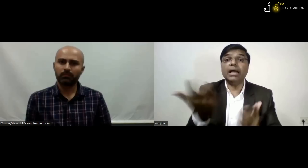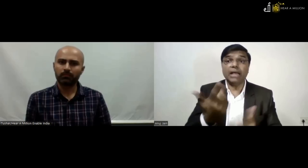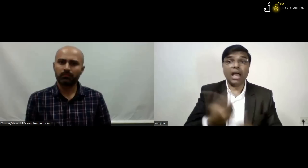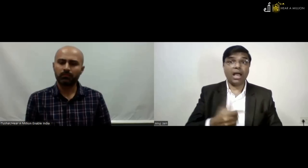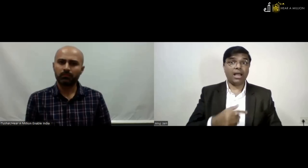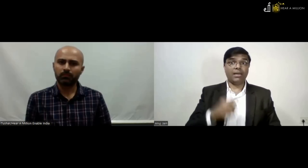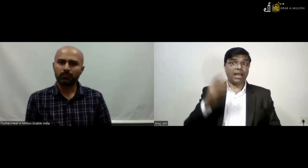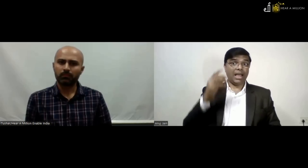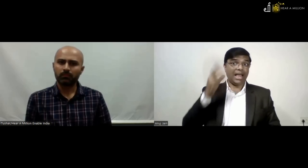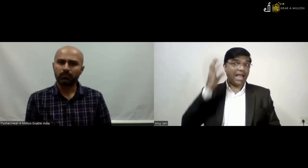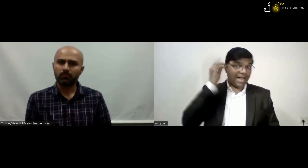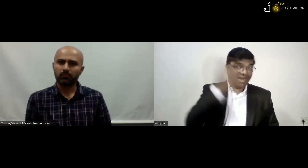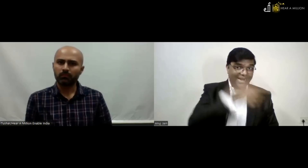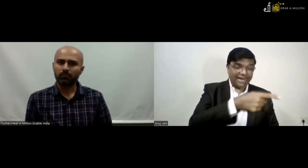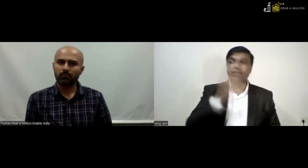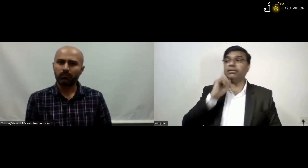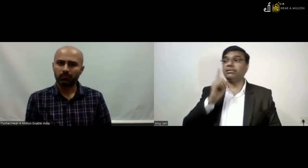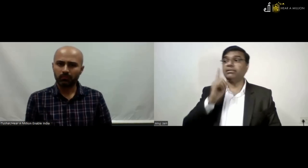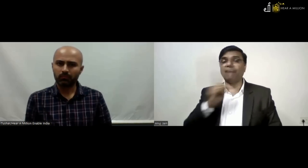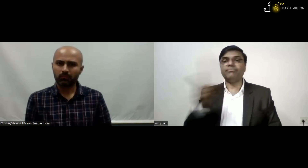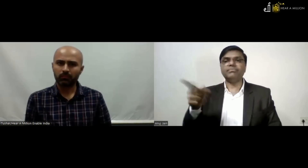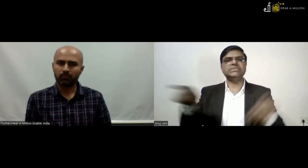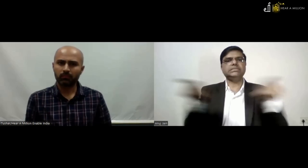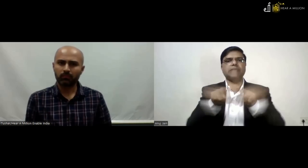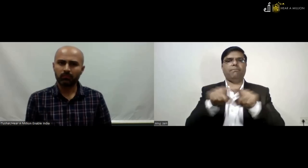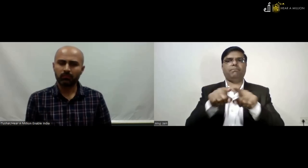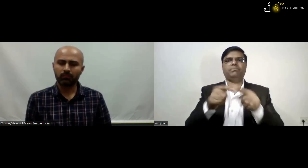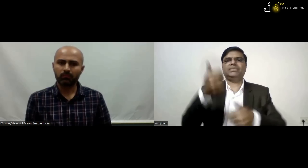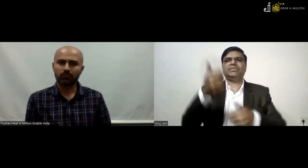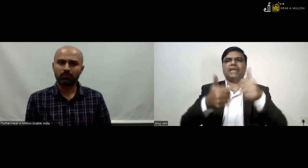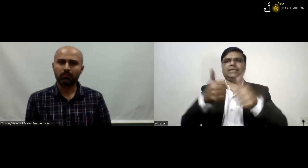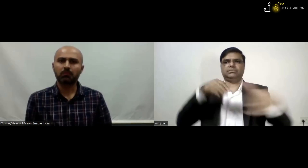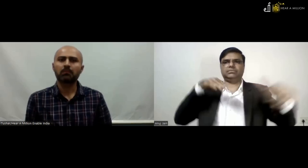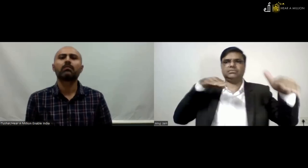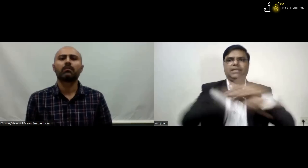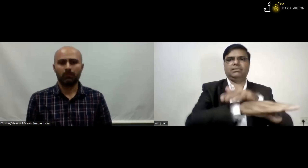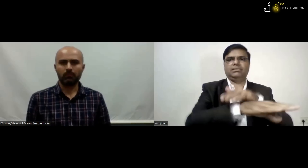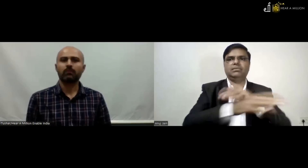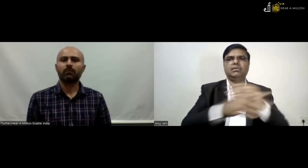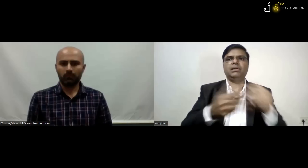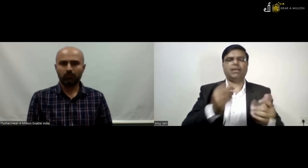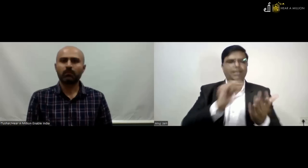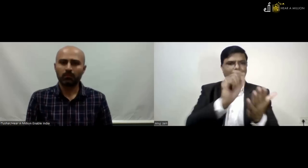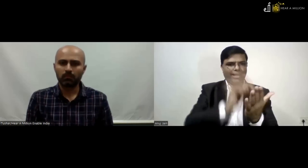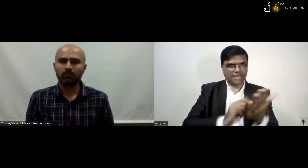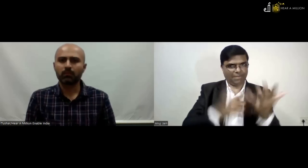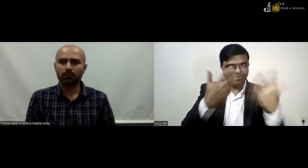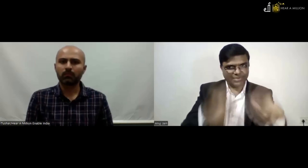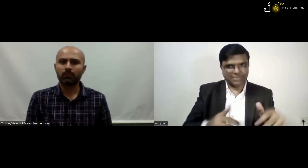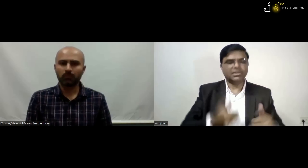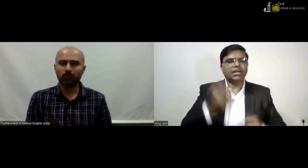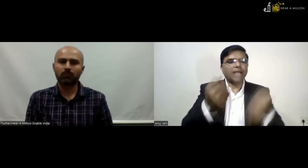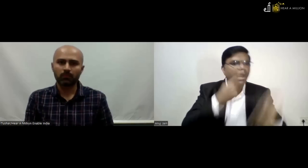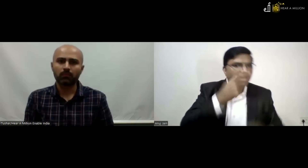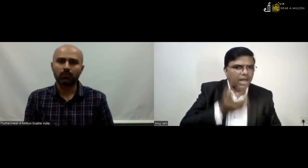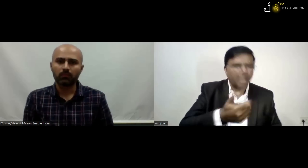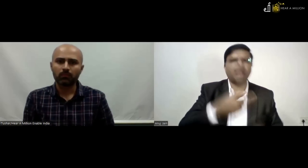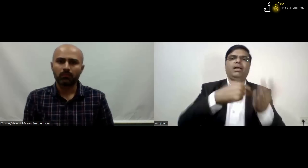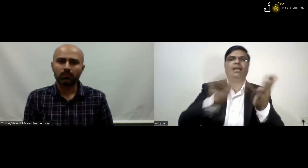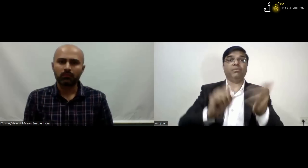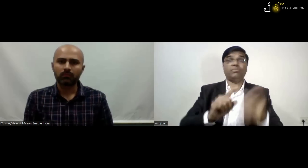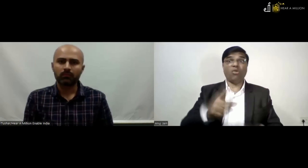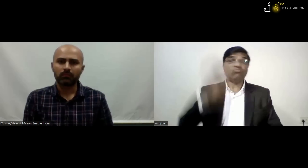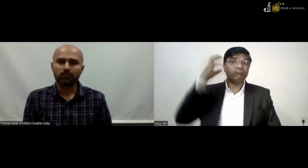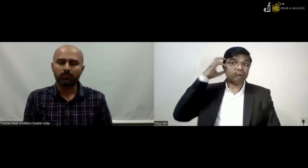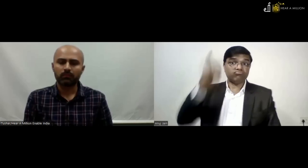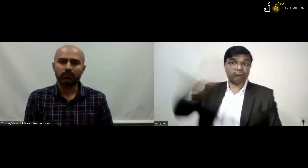for the deaf, there will be no hearing test. There will be a written examination, and the same examination will be given to both a deaf